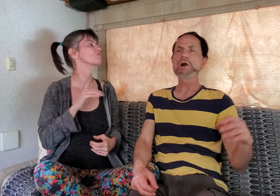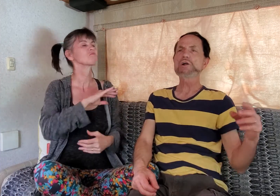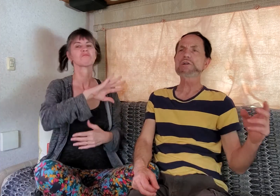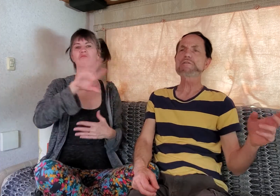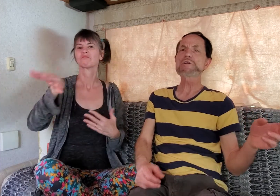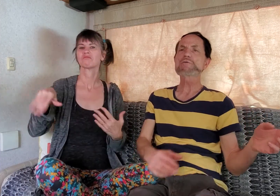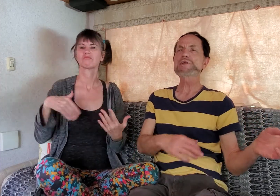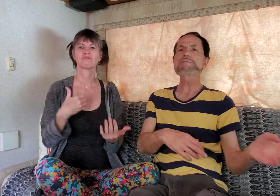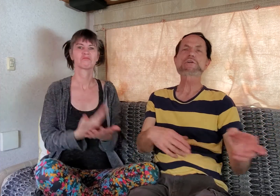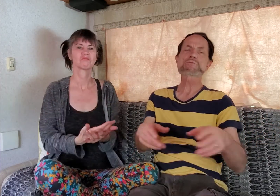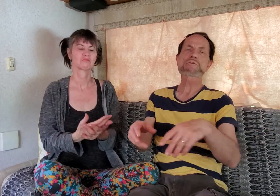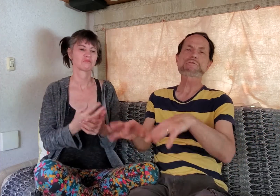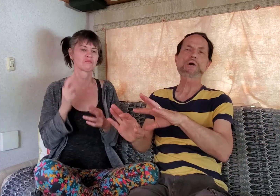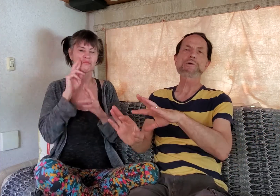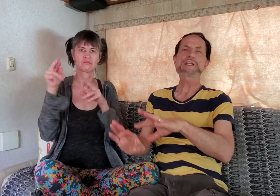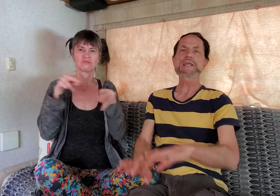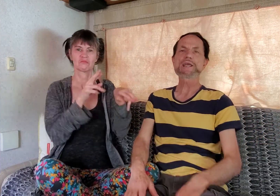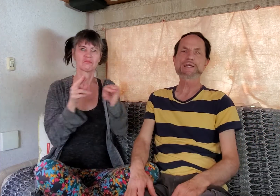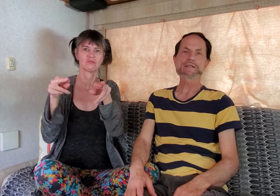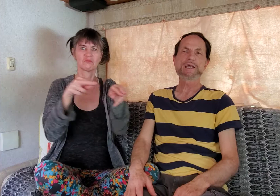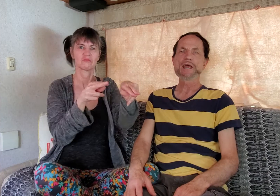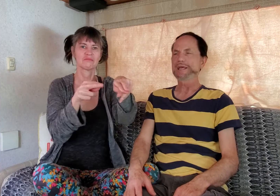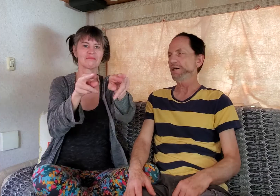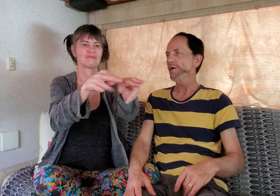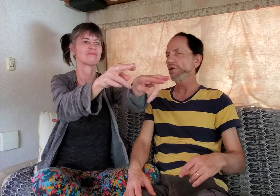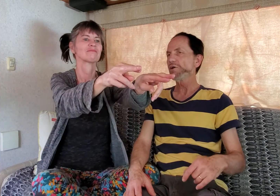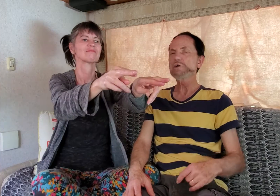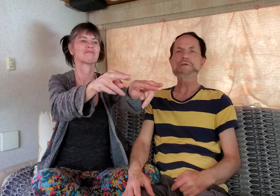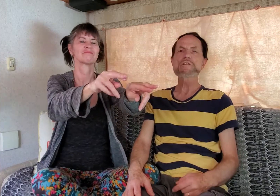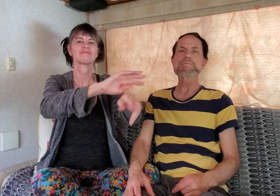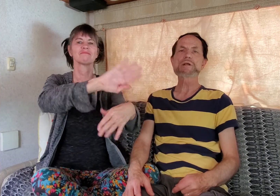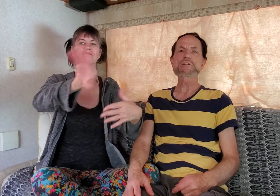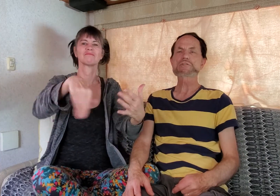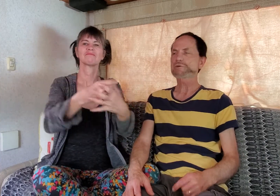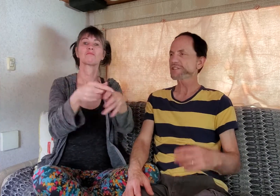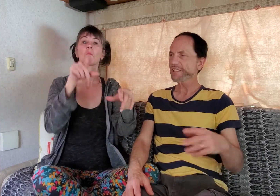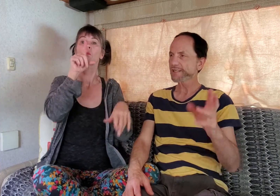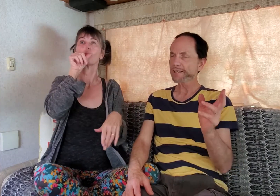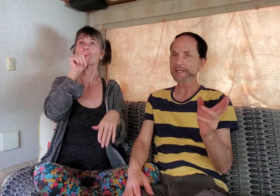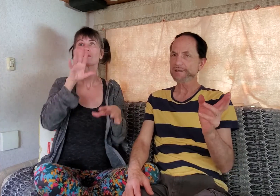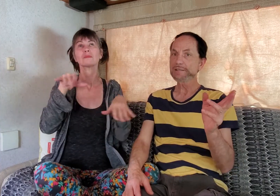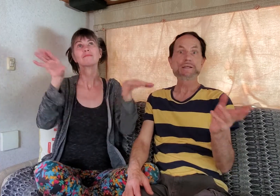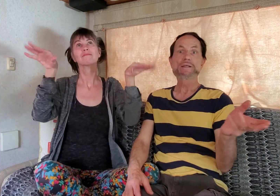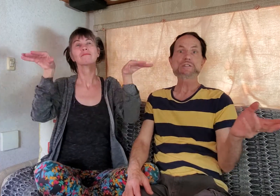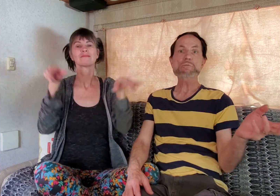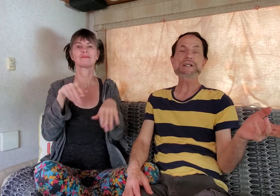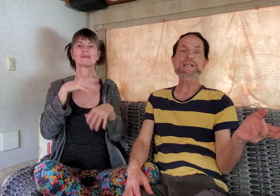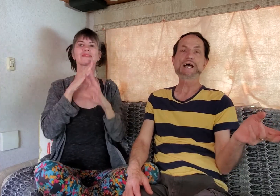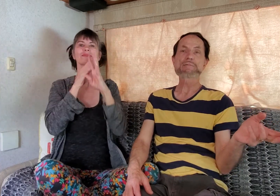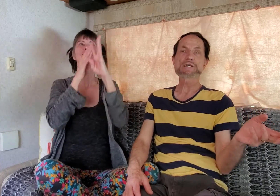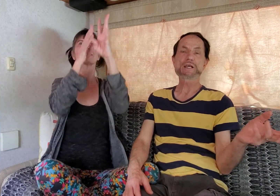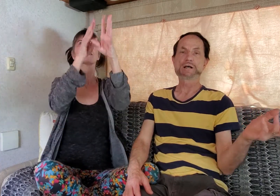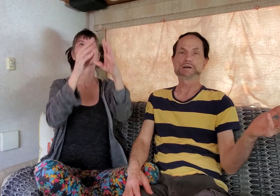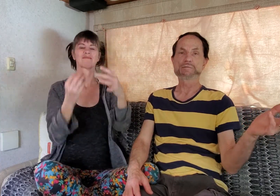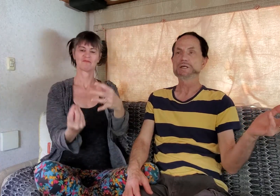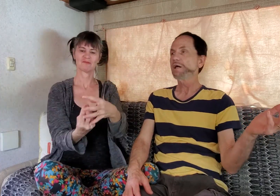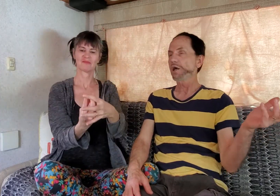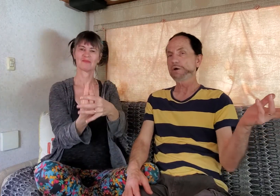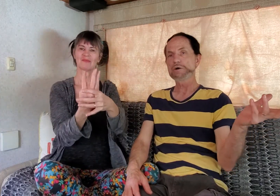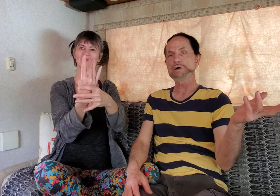all of the rivers were flowing again and all of the birds were singing again. Springtime had come, all